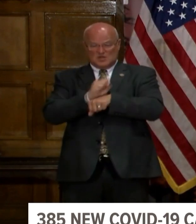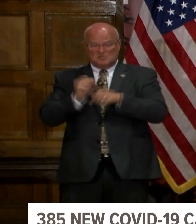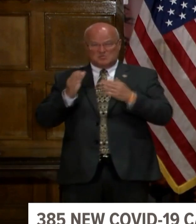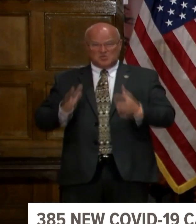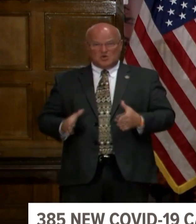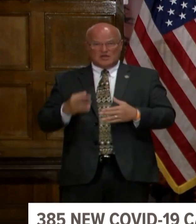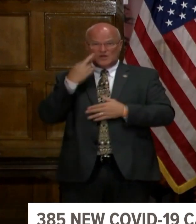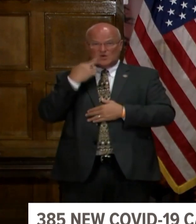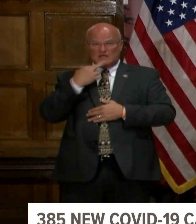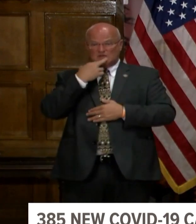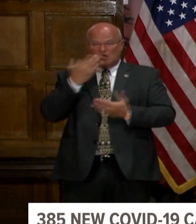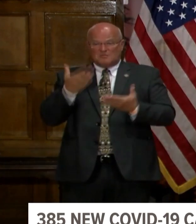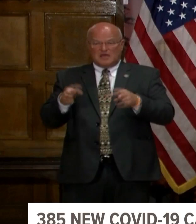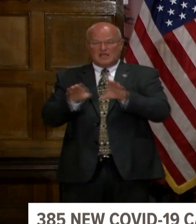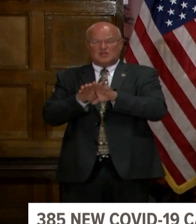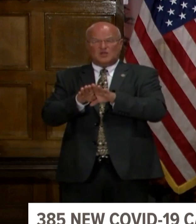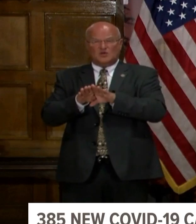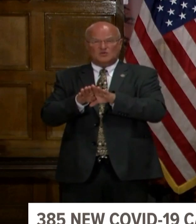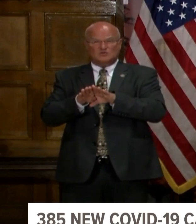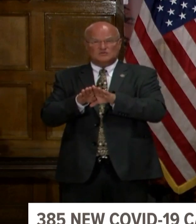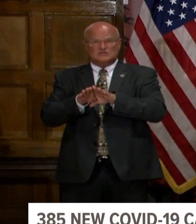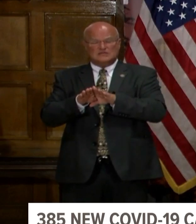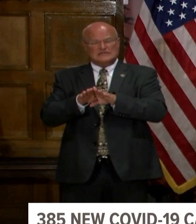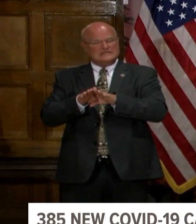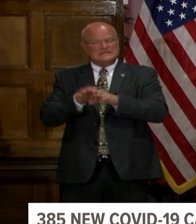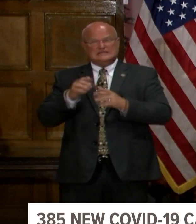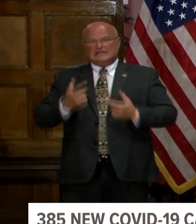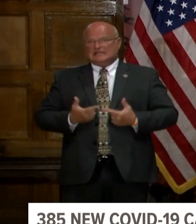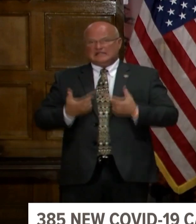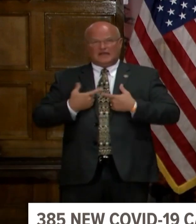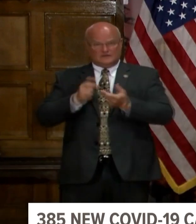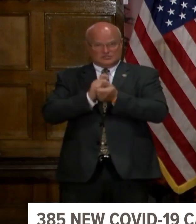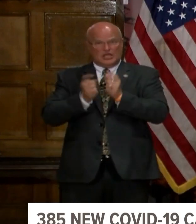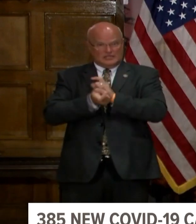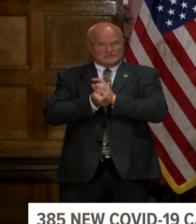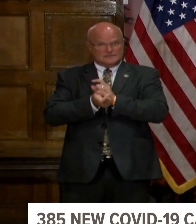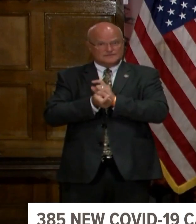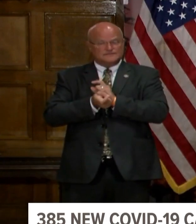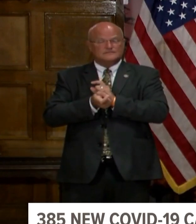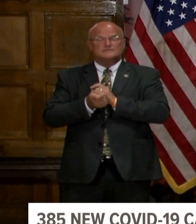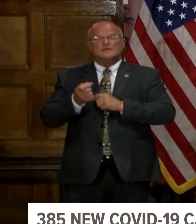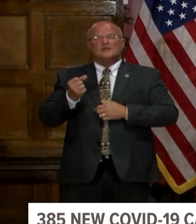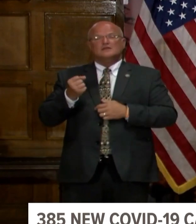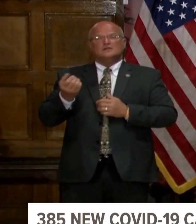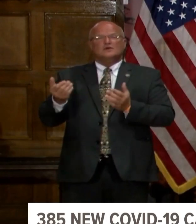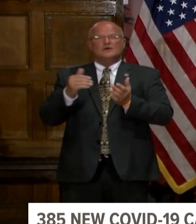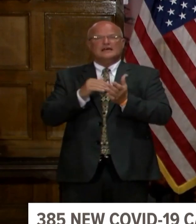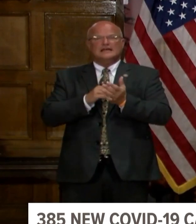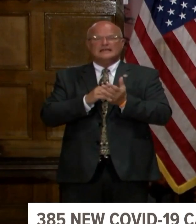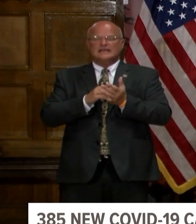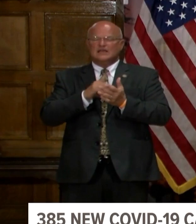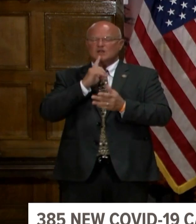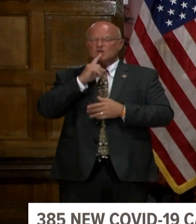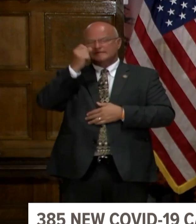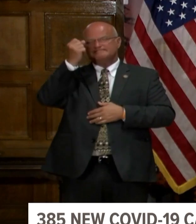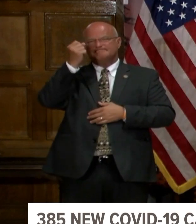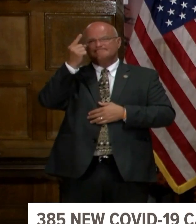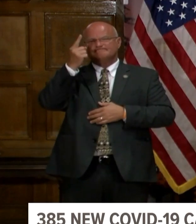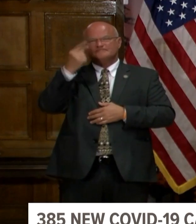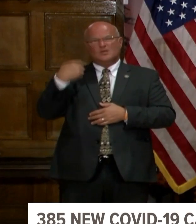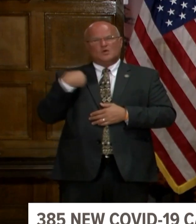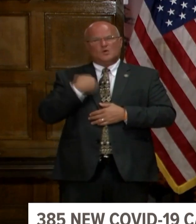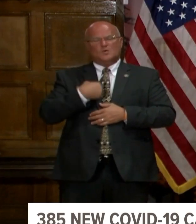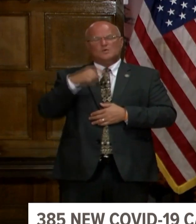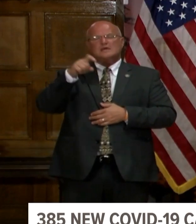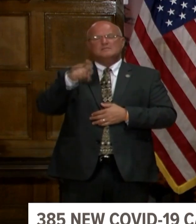of one of these restaurants that might close, it would be life-changing. And again, it drives home the point that we've got